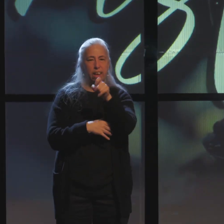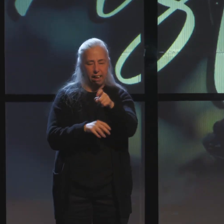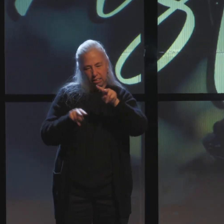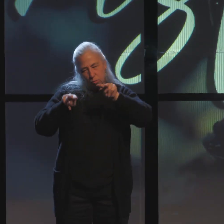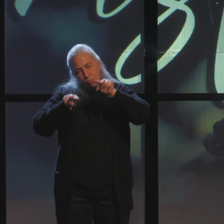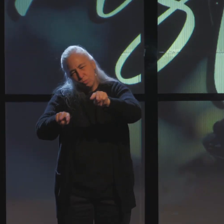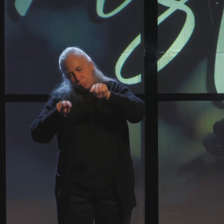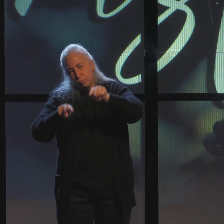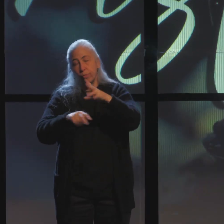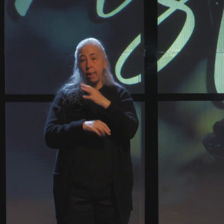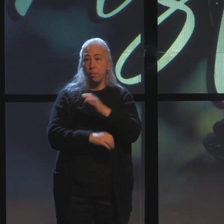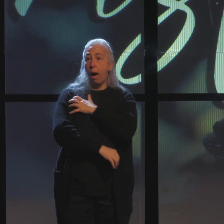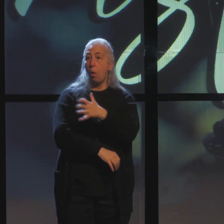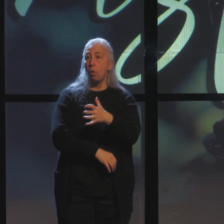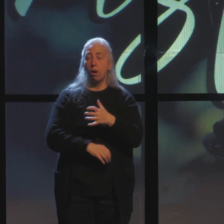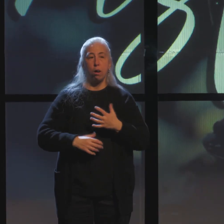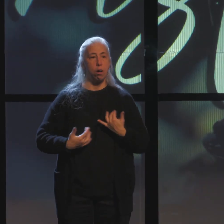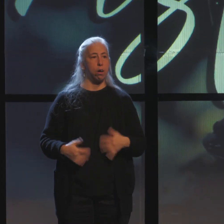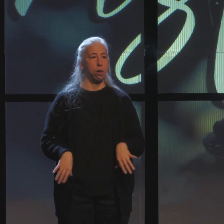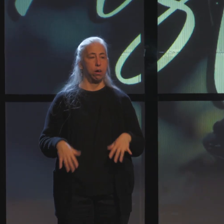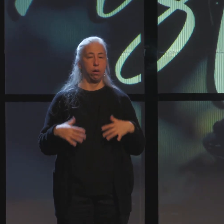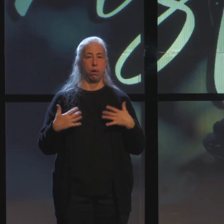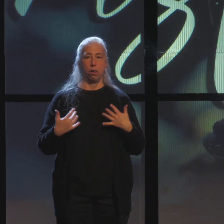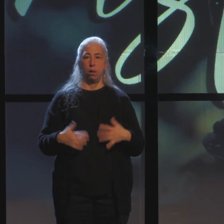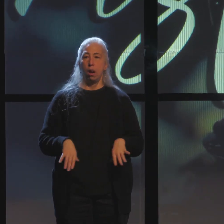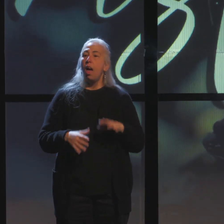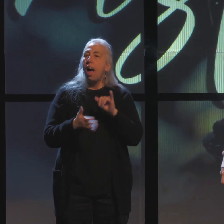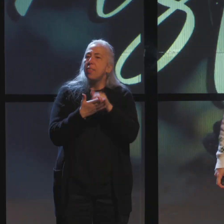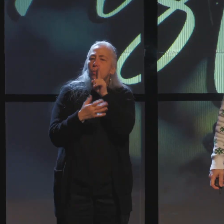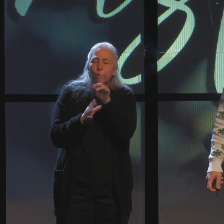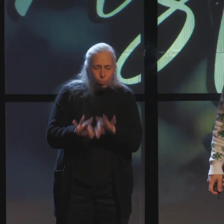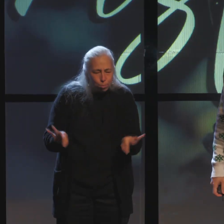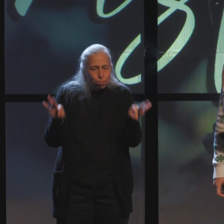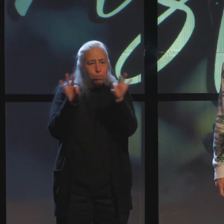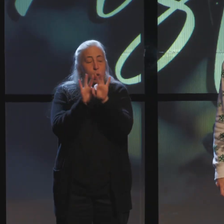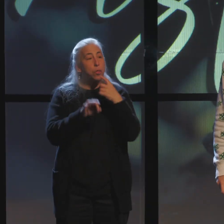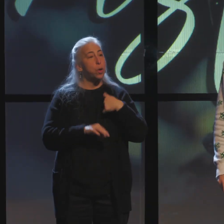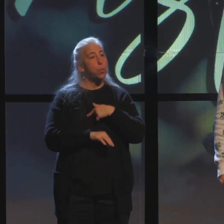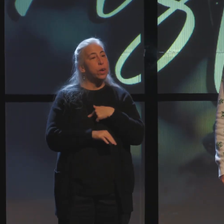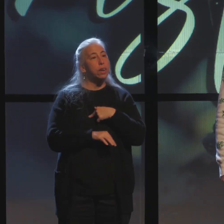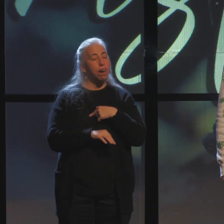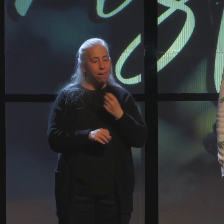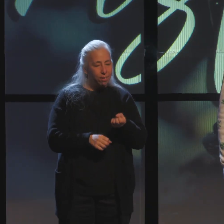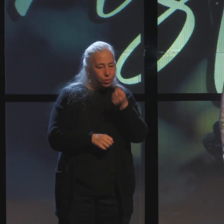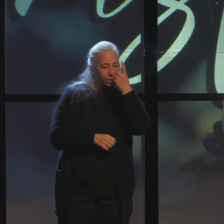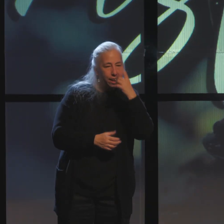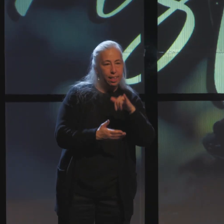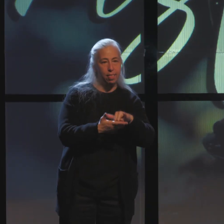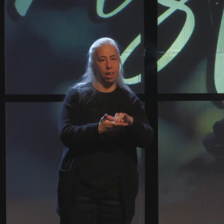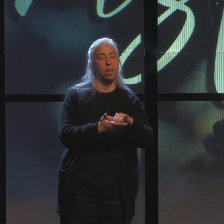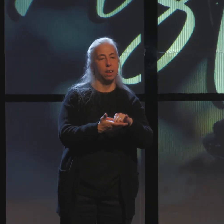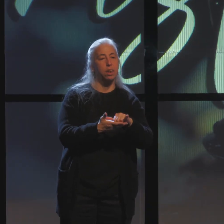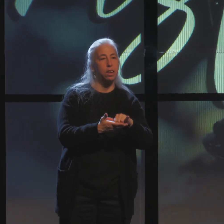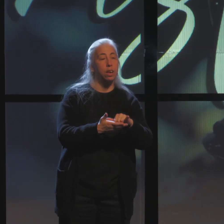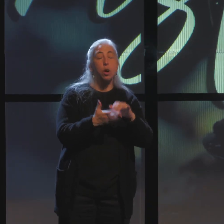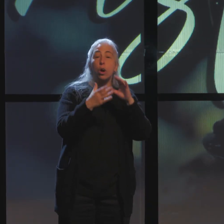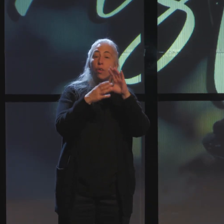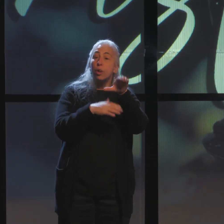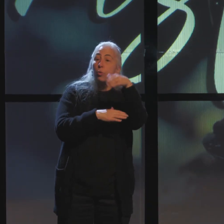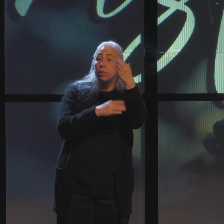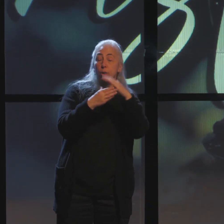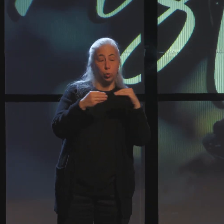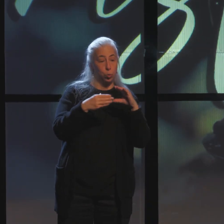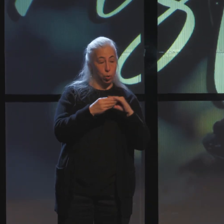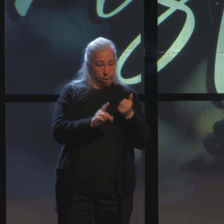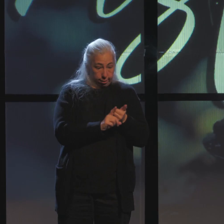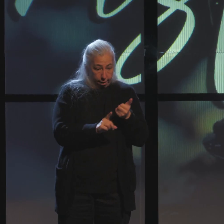and power. And that matters. It matters that we recognize that the story comes to